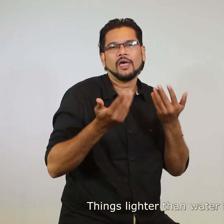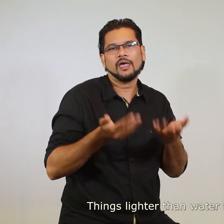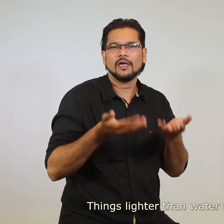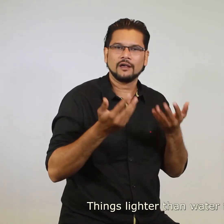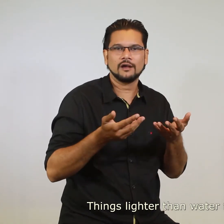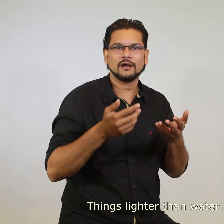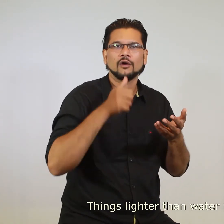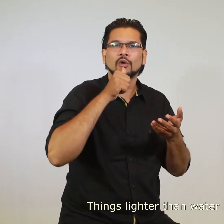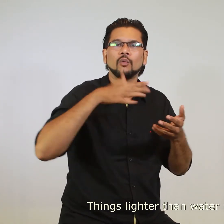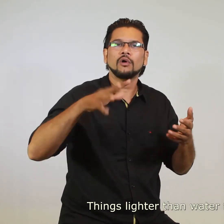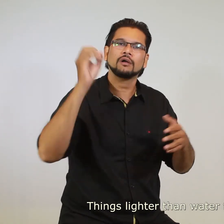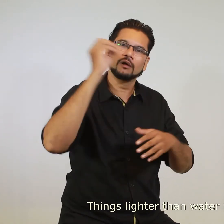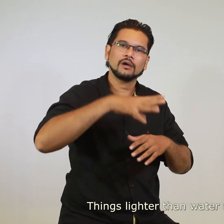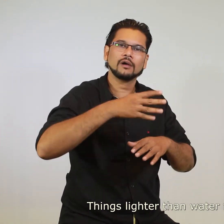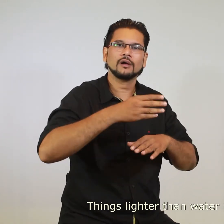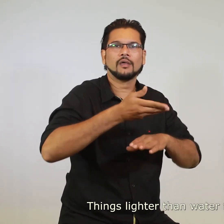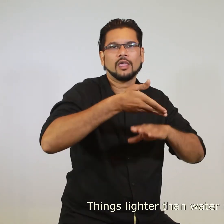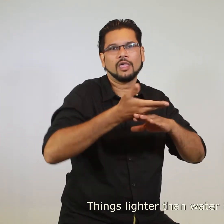Things lighter than water float in it,